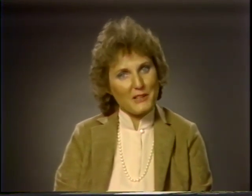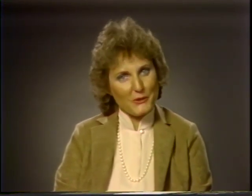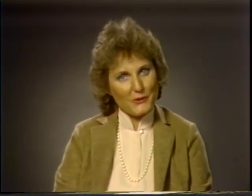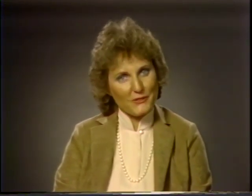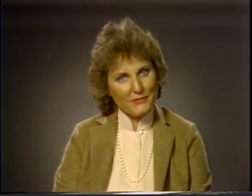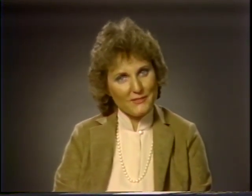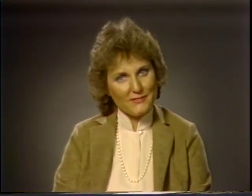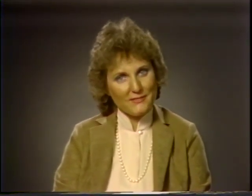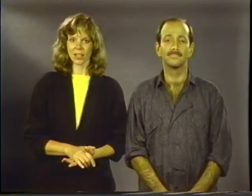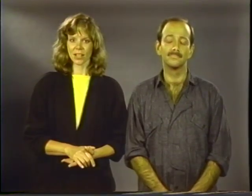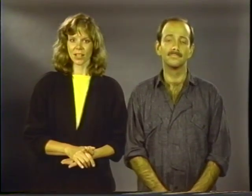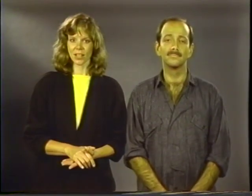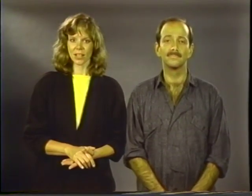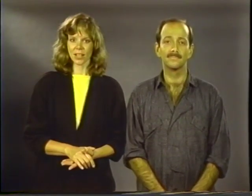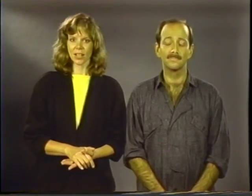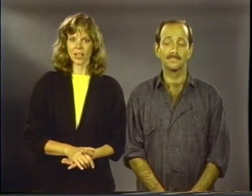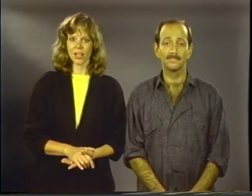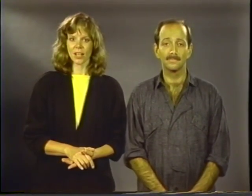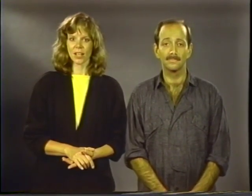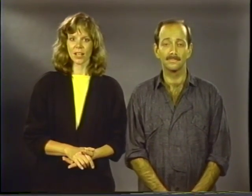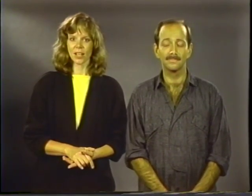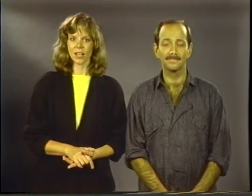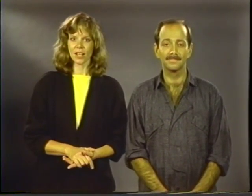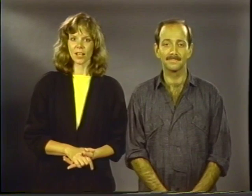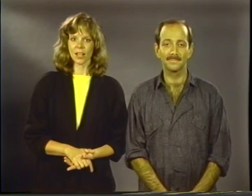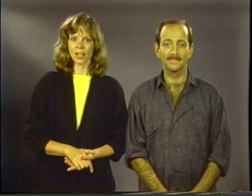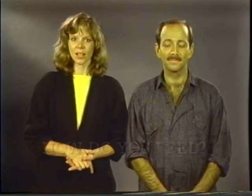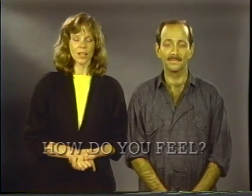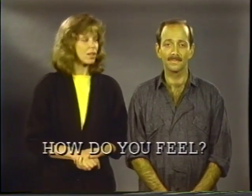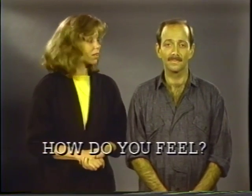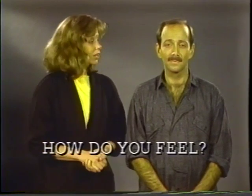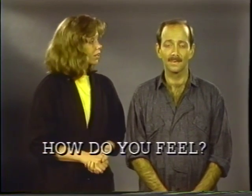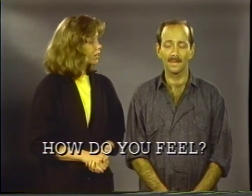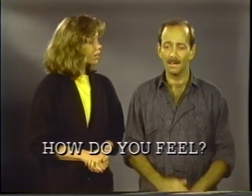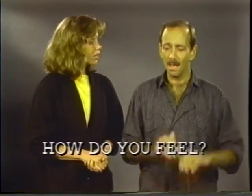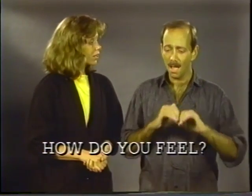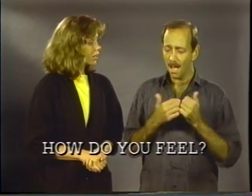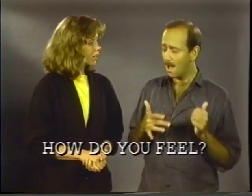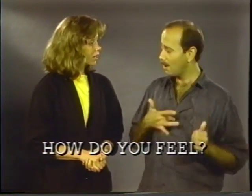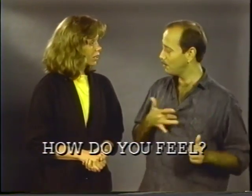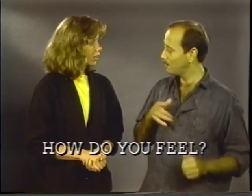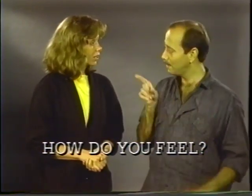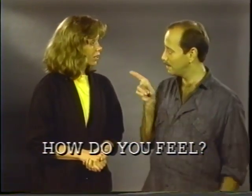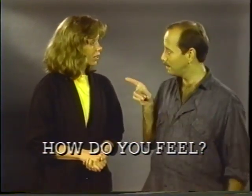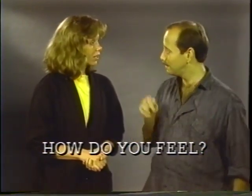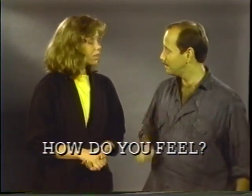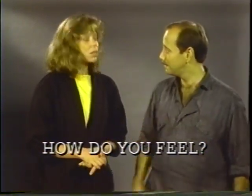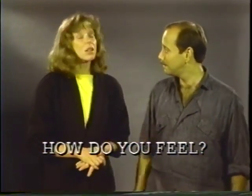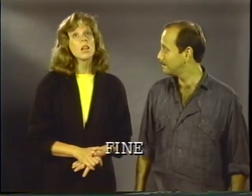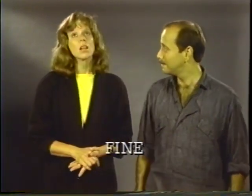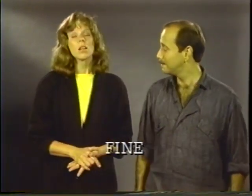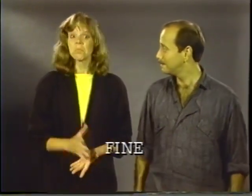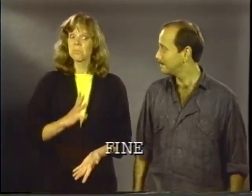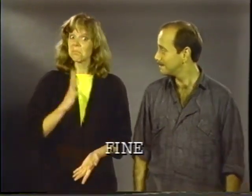finger. First, here is the sign for feel. How do you feel? I feel